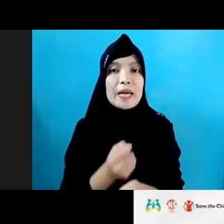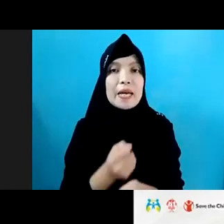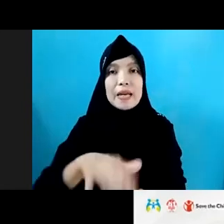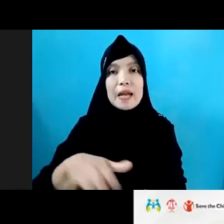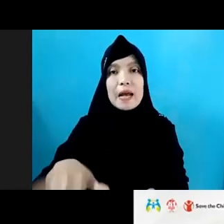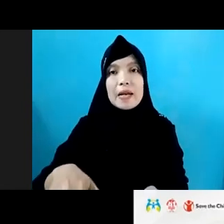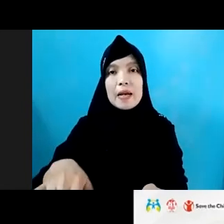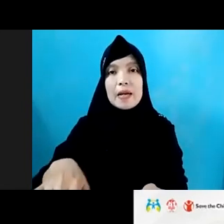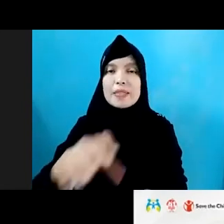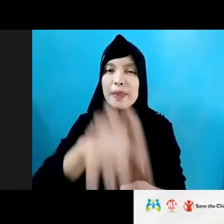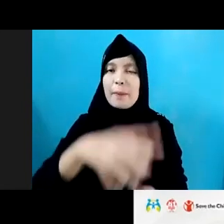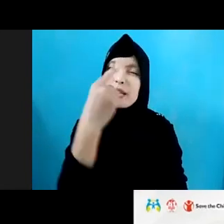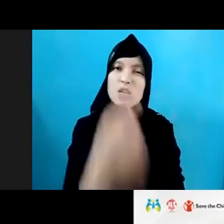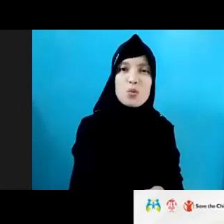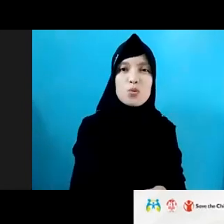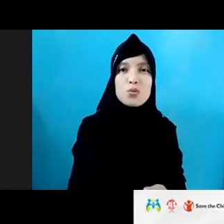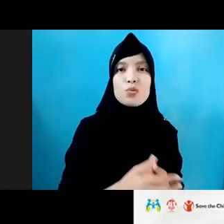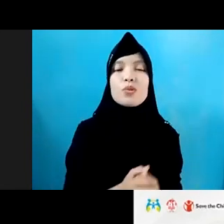Terima kasih. Silahkan Ibu Karen.